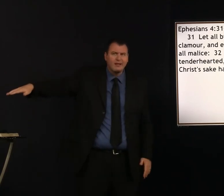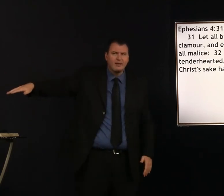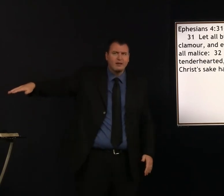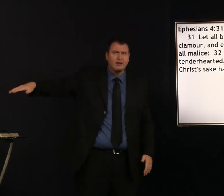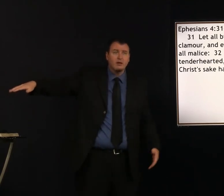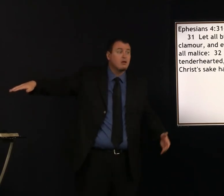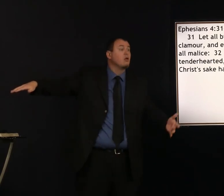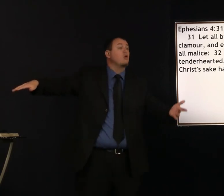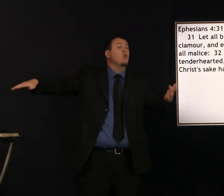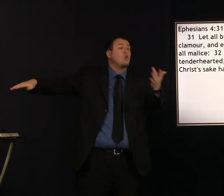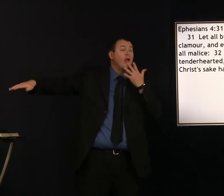put that away.